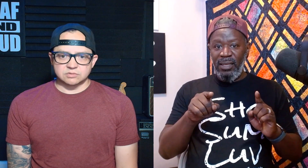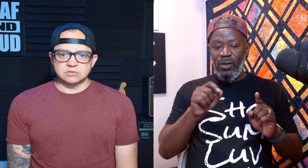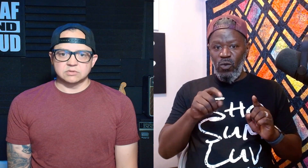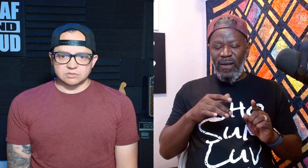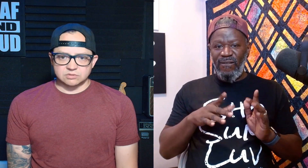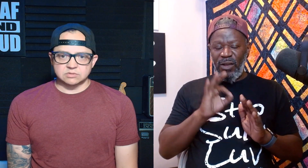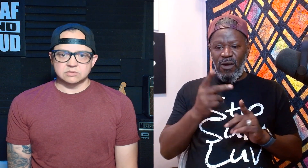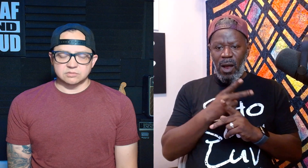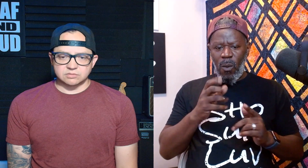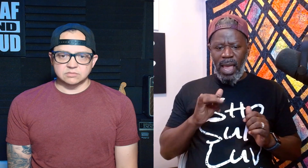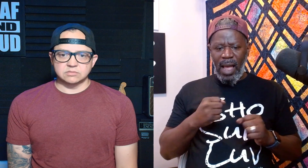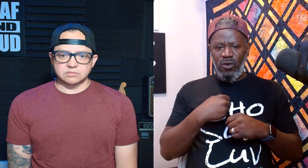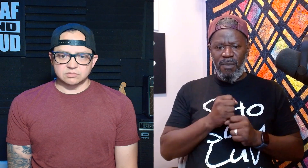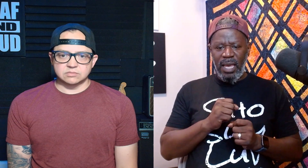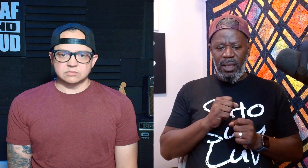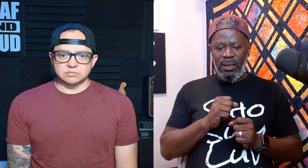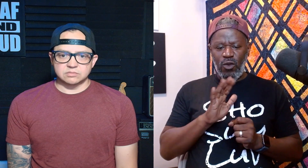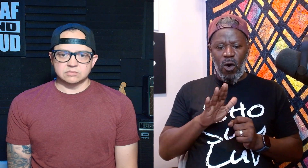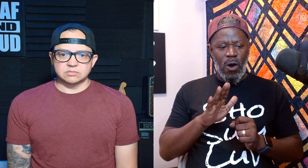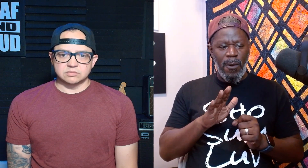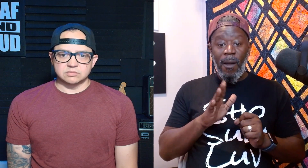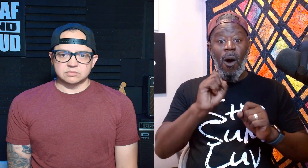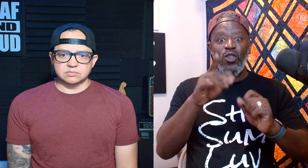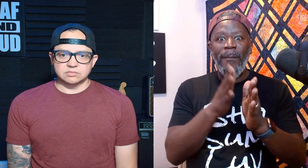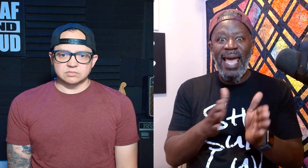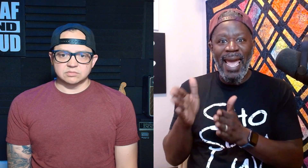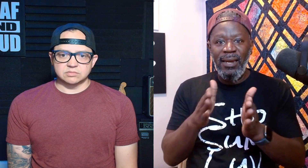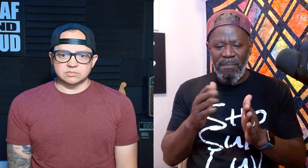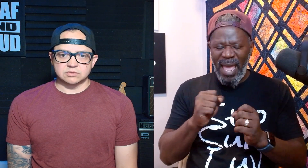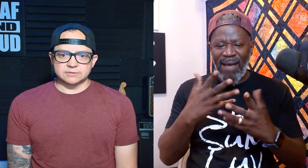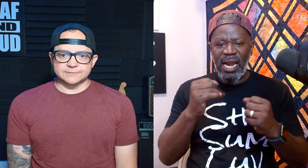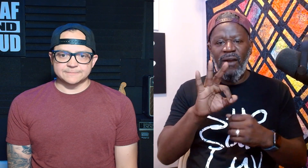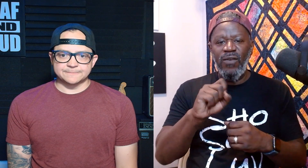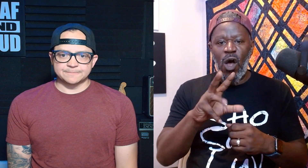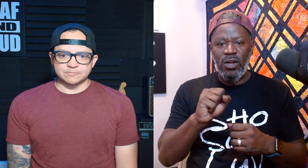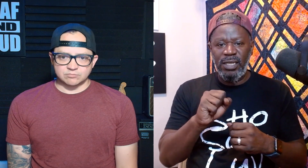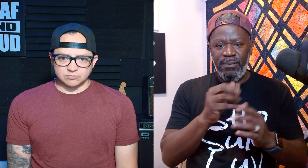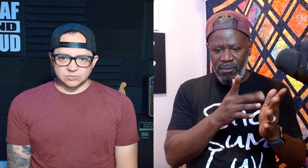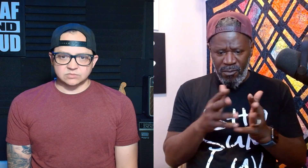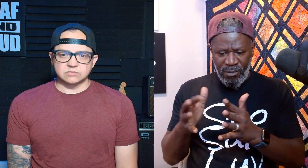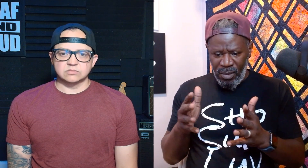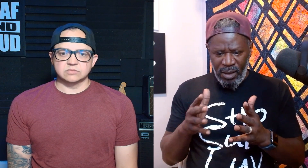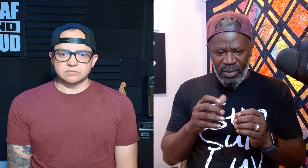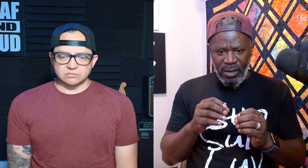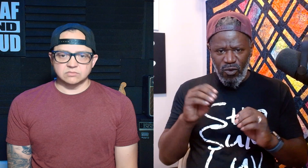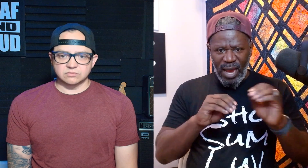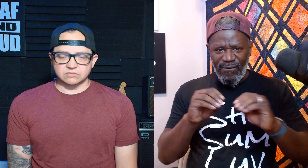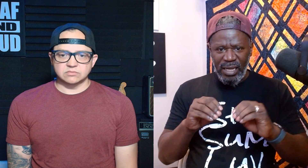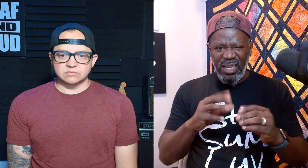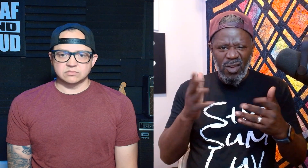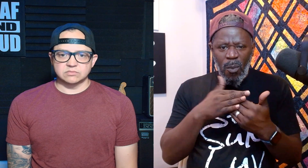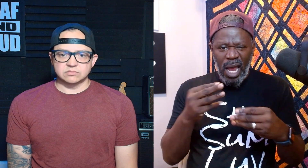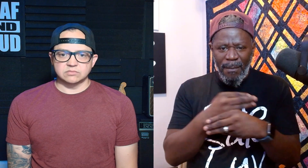but you can figure out a way how to make it your plan may have a lot of flaws. Then you